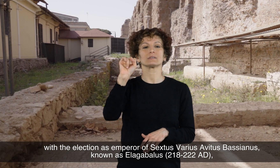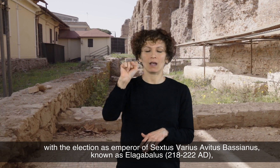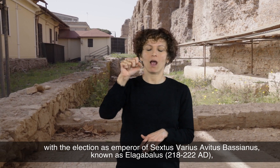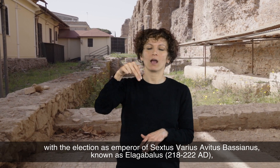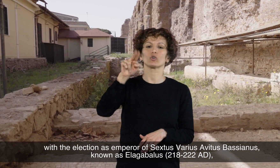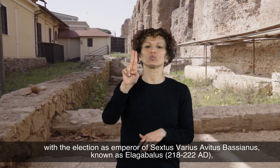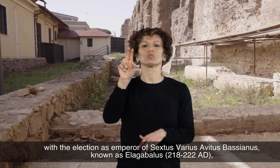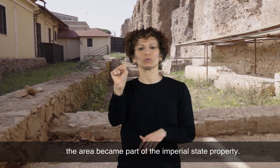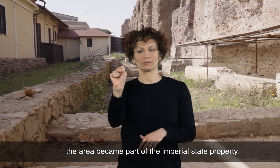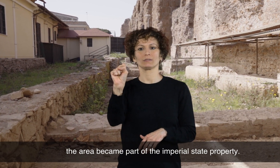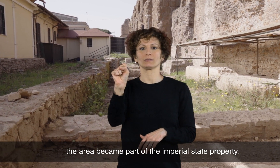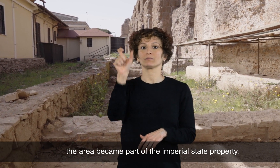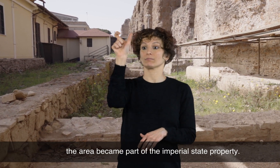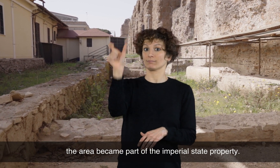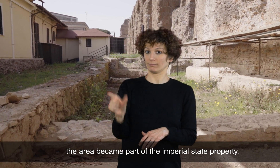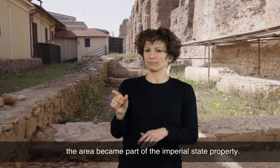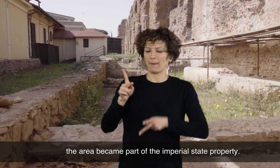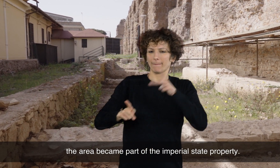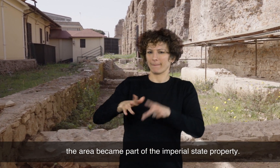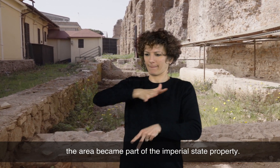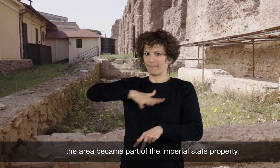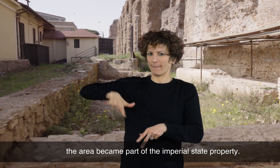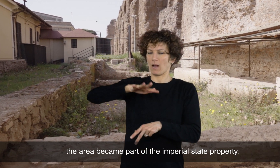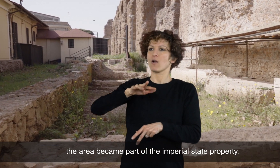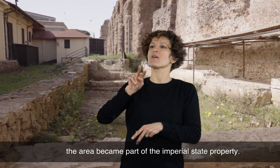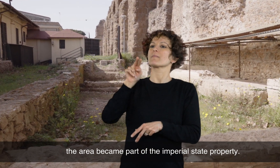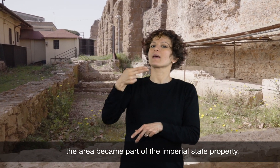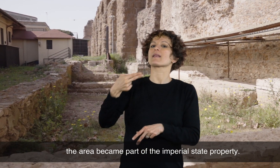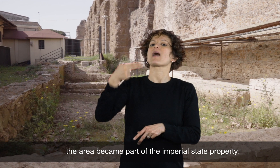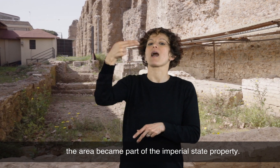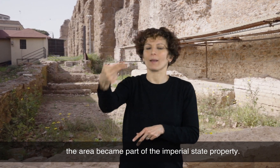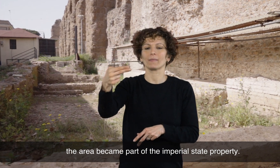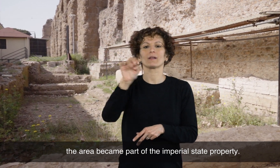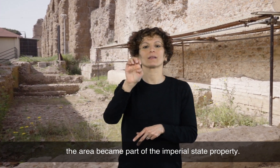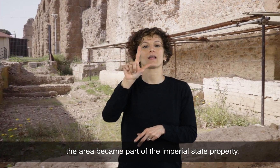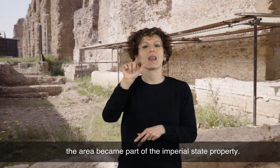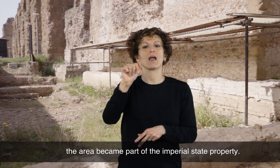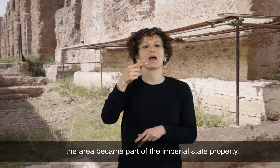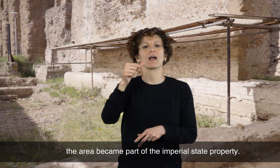218-222 AD, the area became part of the Imperial state property.